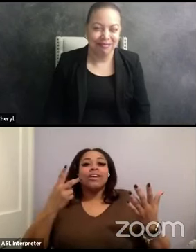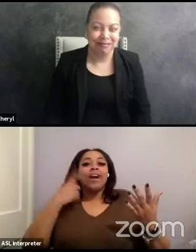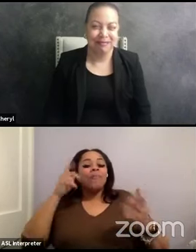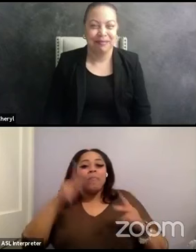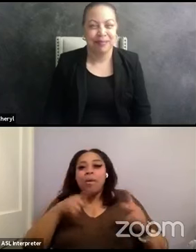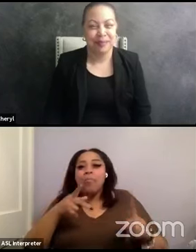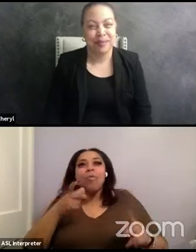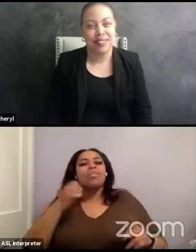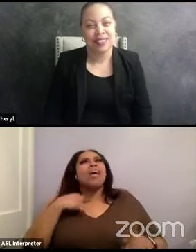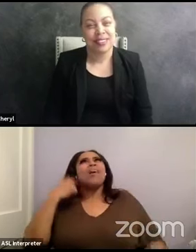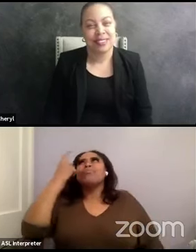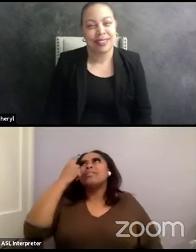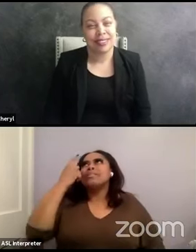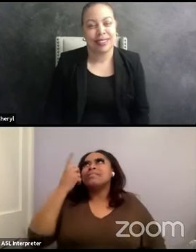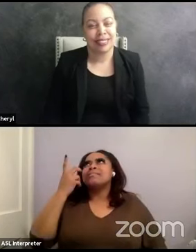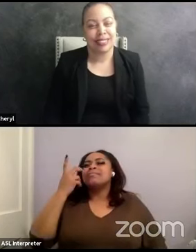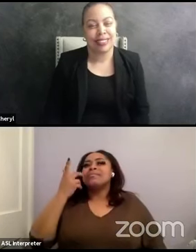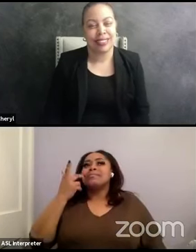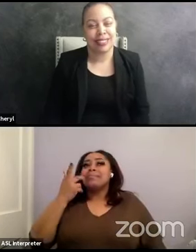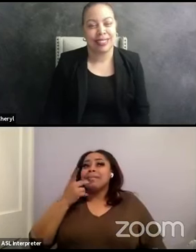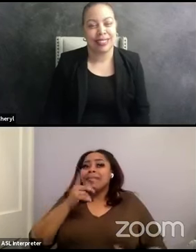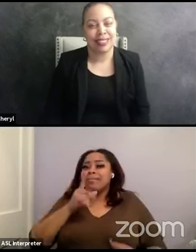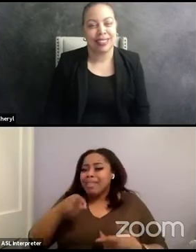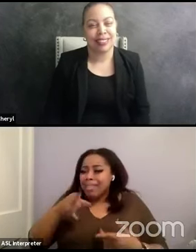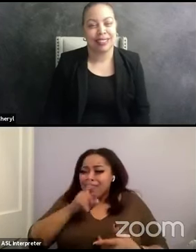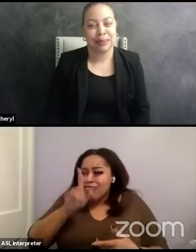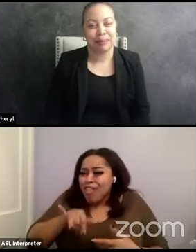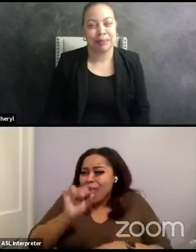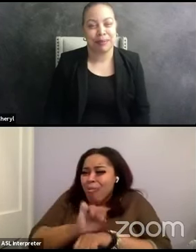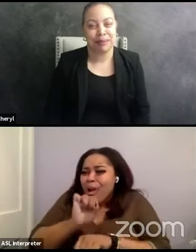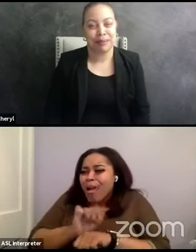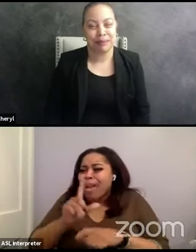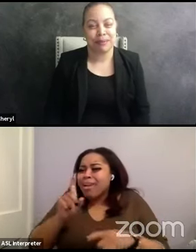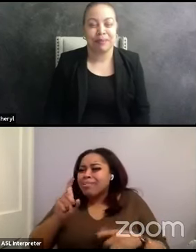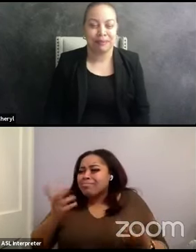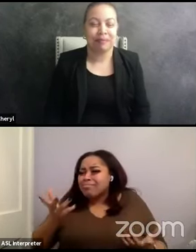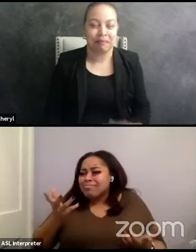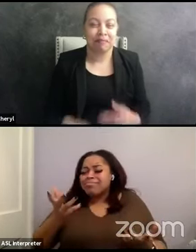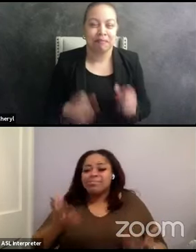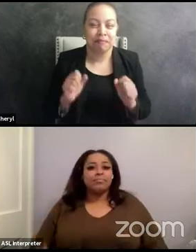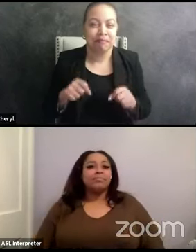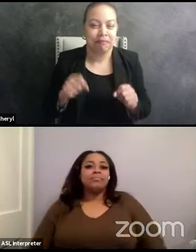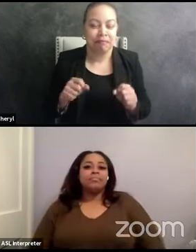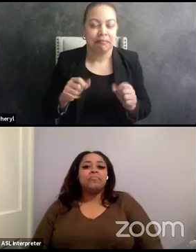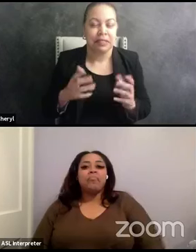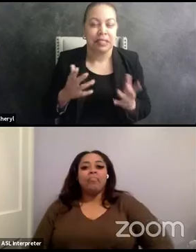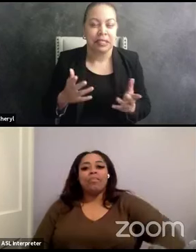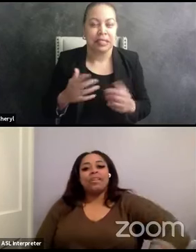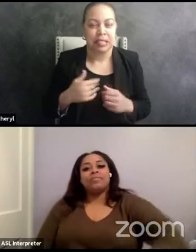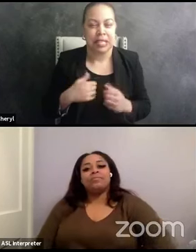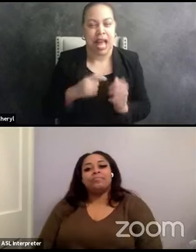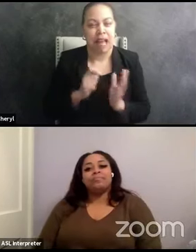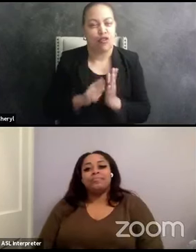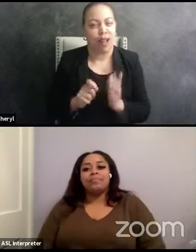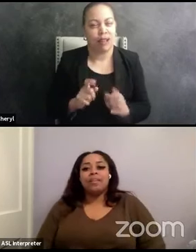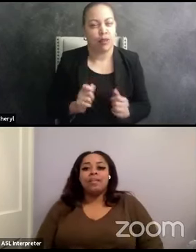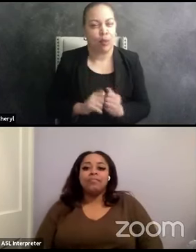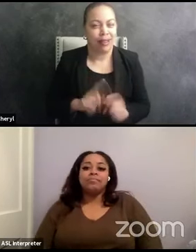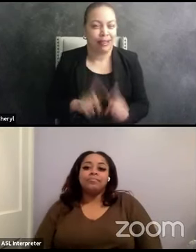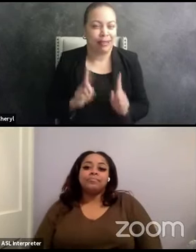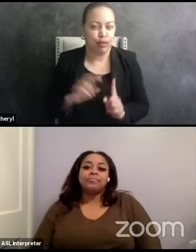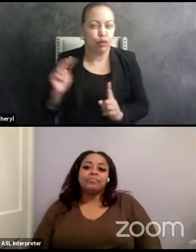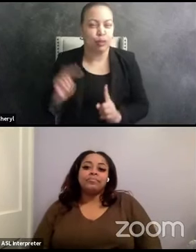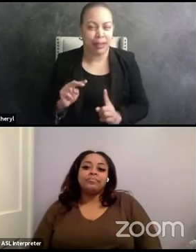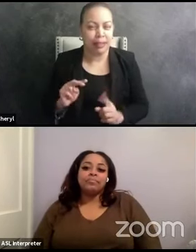then I wonder, is it working? And, like, so. Yeah. I think I write from a different perspective. So,